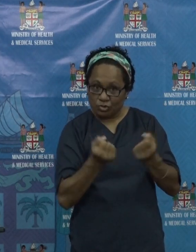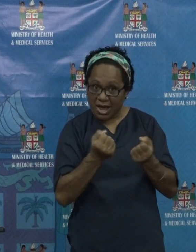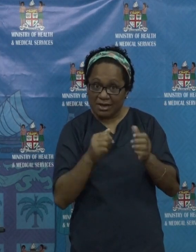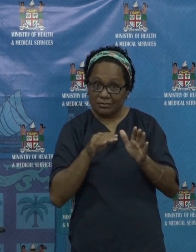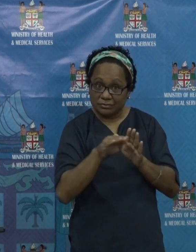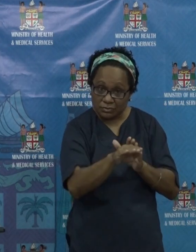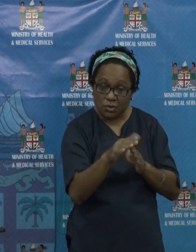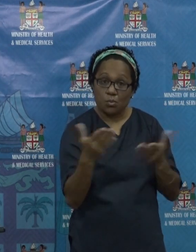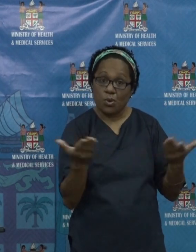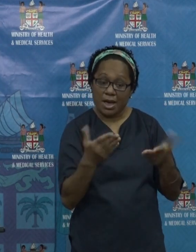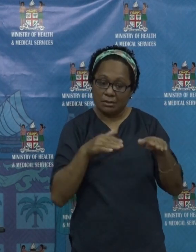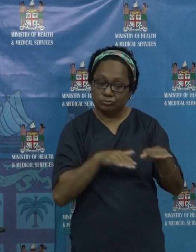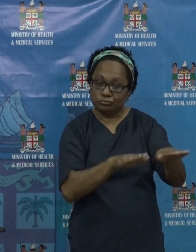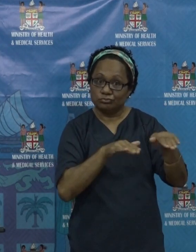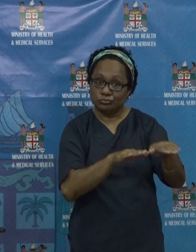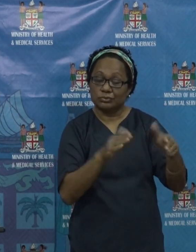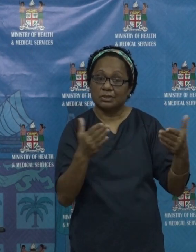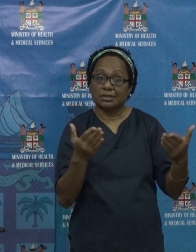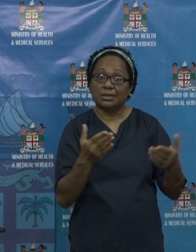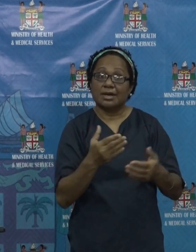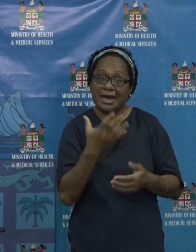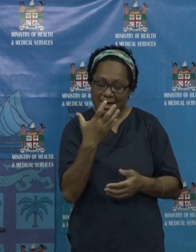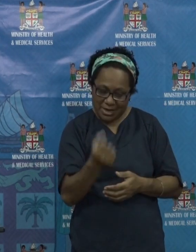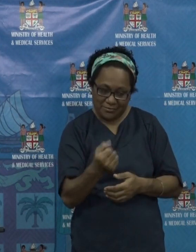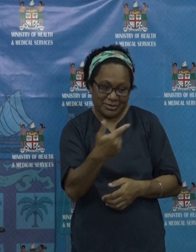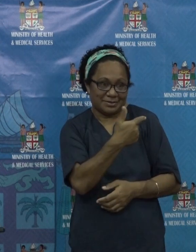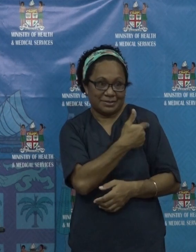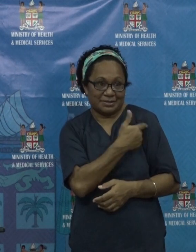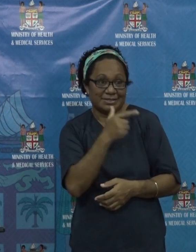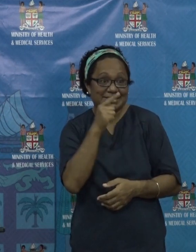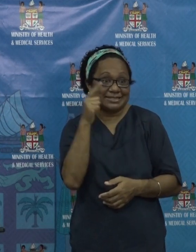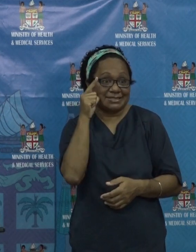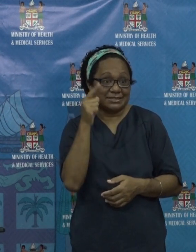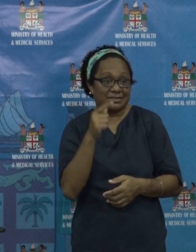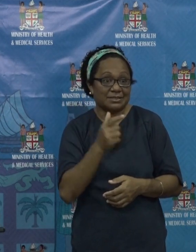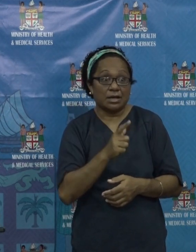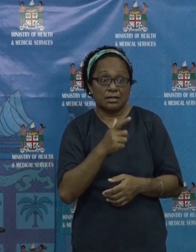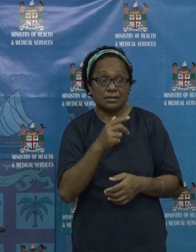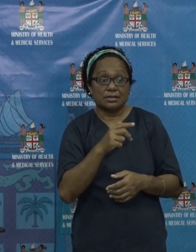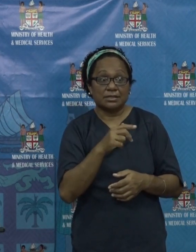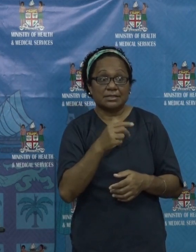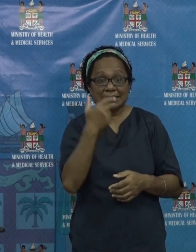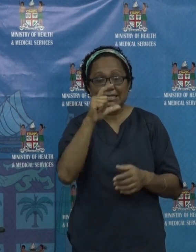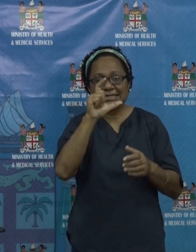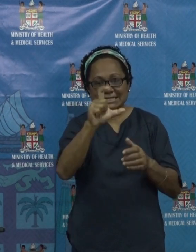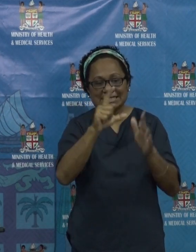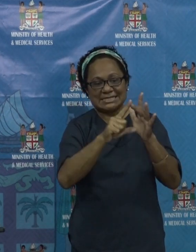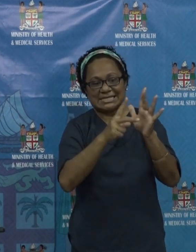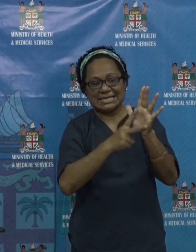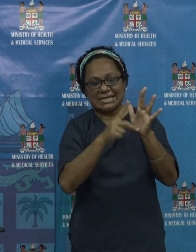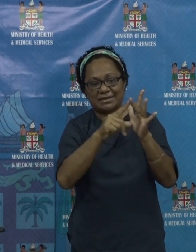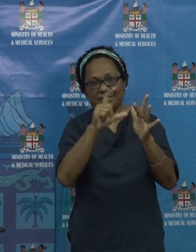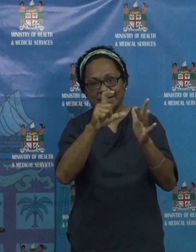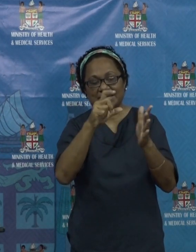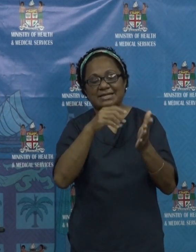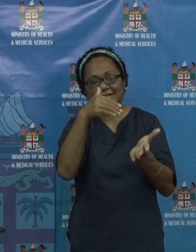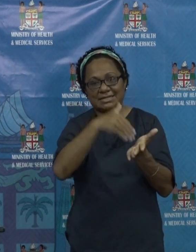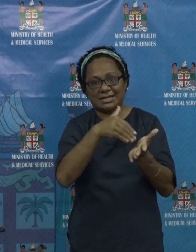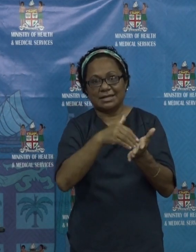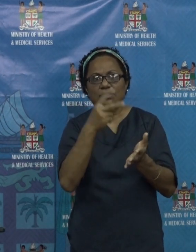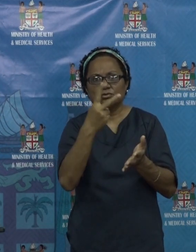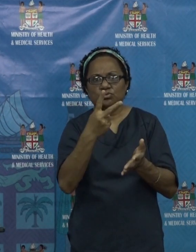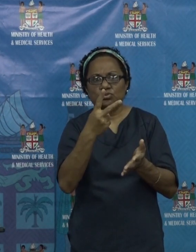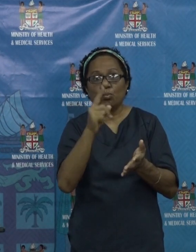and the vulnerable commenced yesterday at the Civic Center. A total of 140 individuals